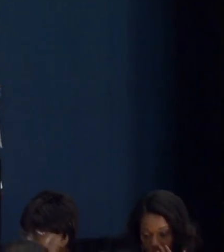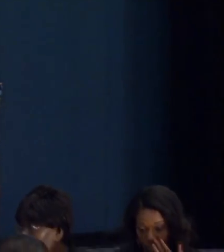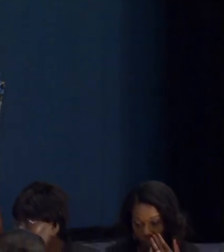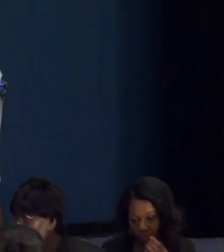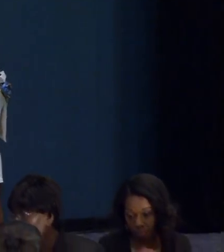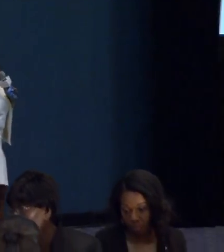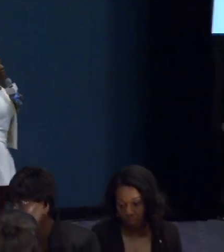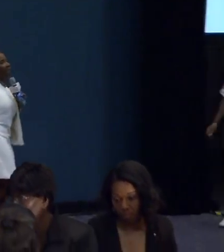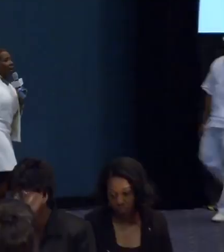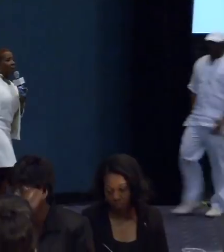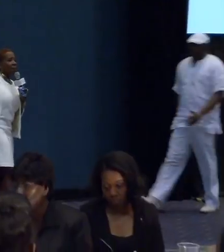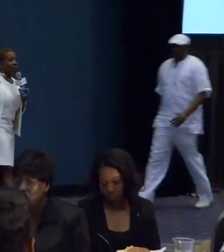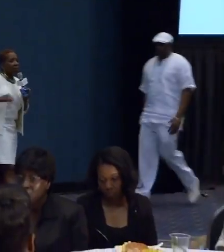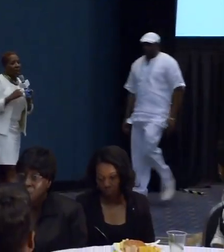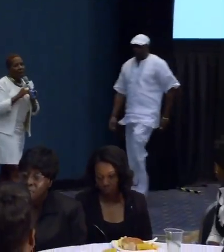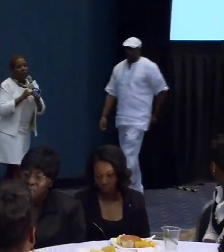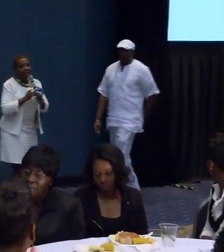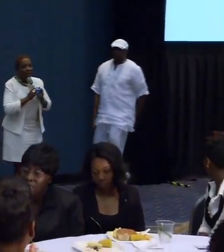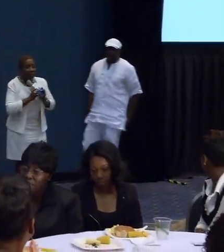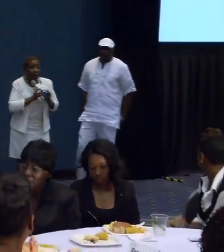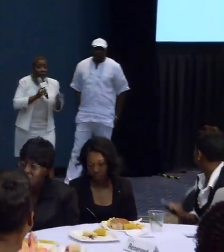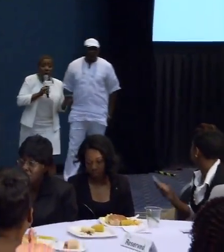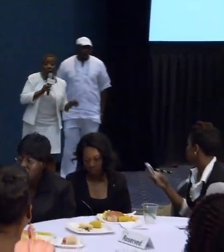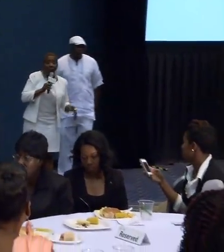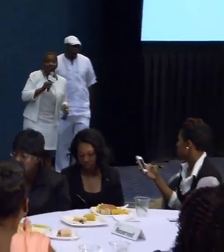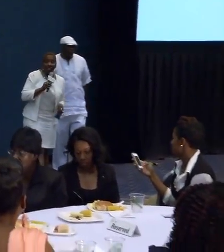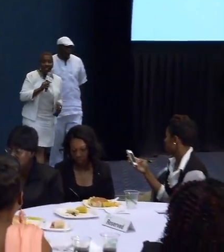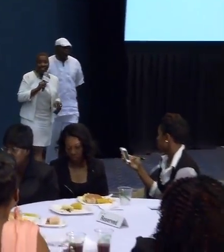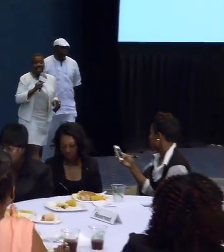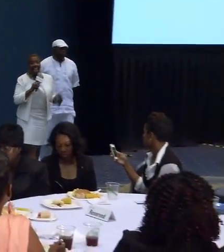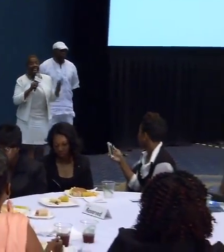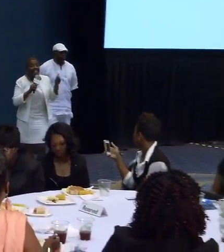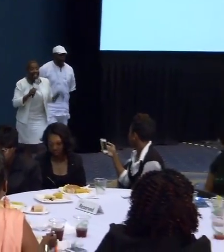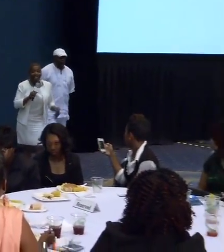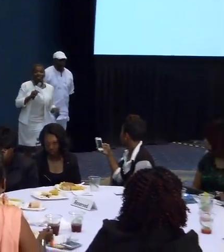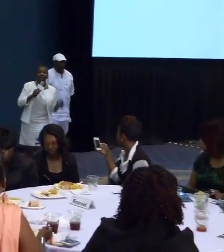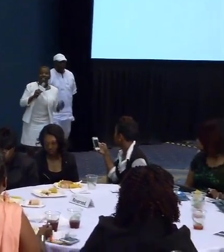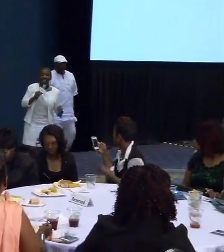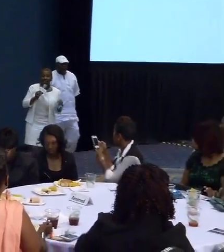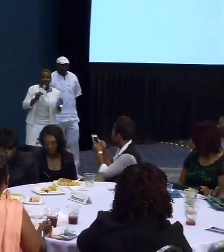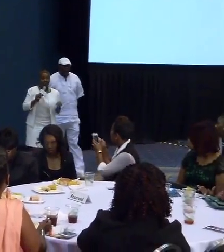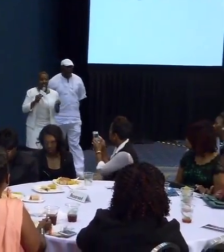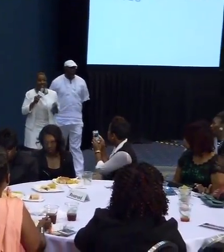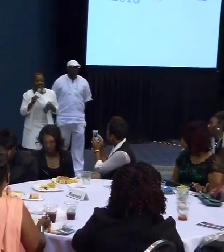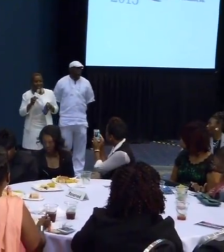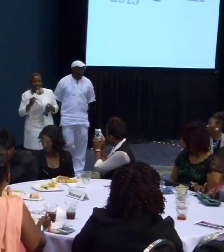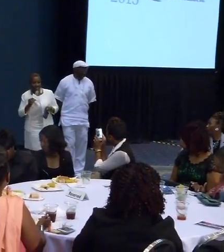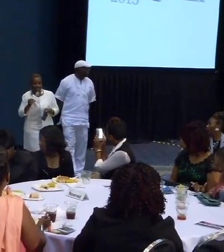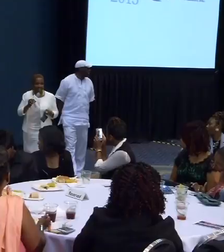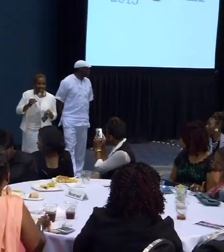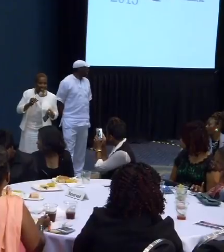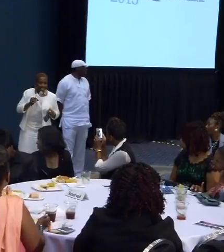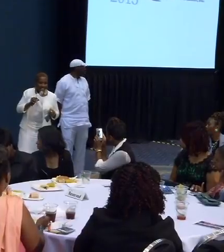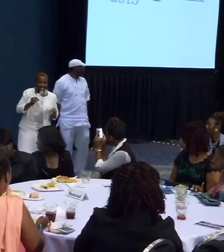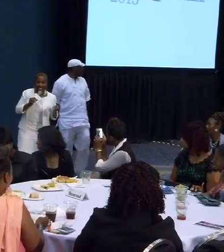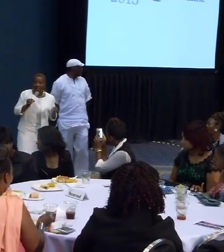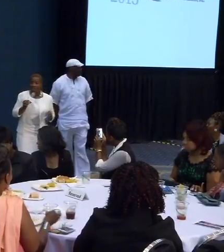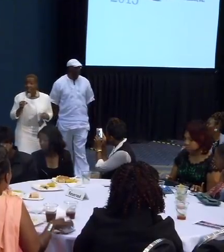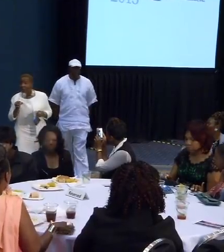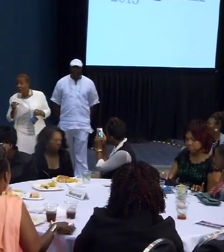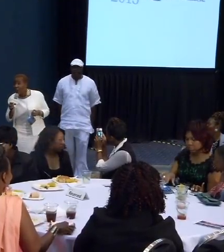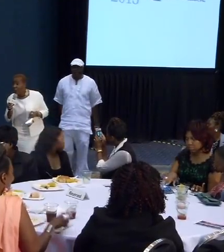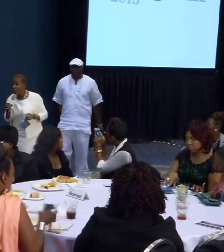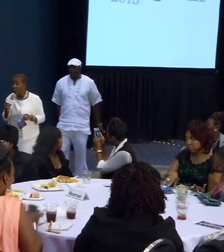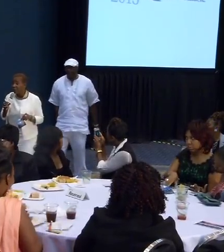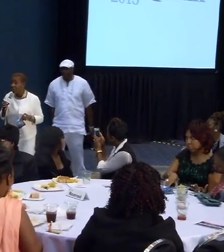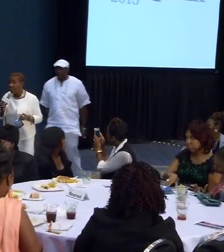my life that I wake up, I want to give a little more. And I give myself away every day. I give what